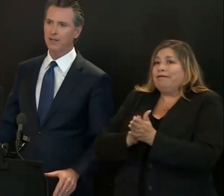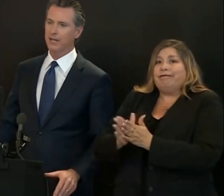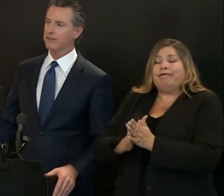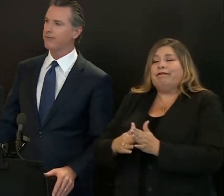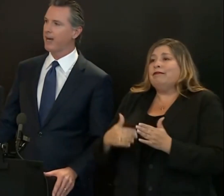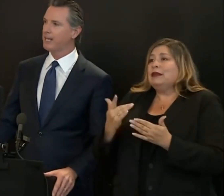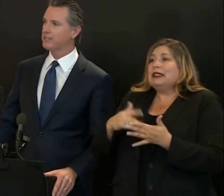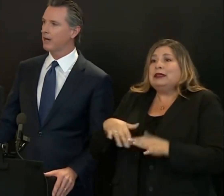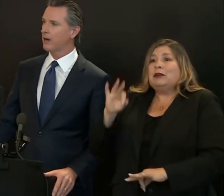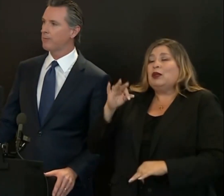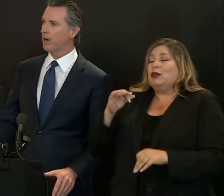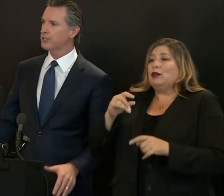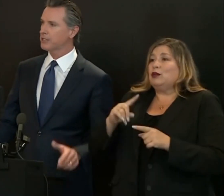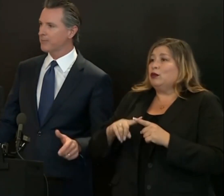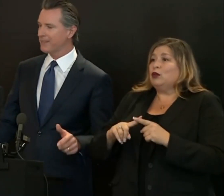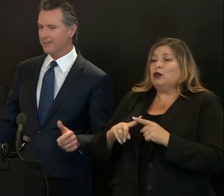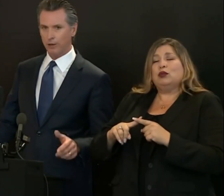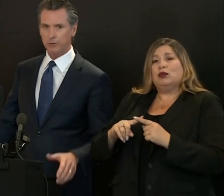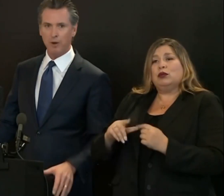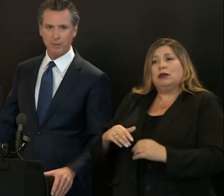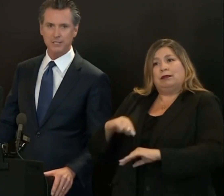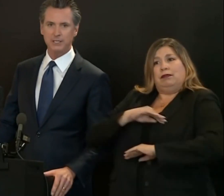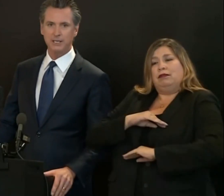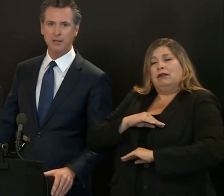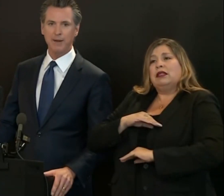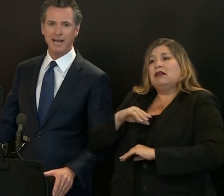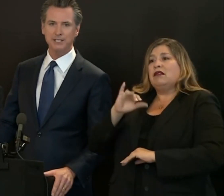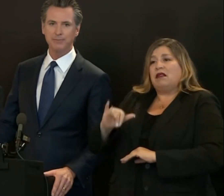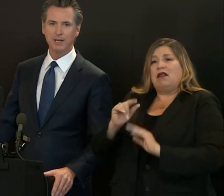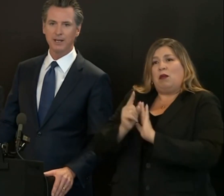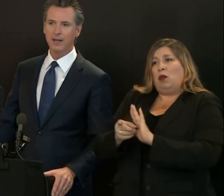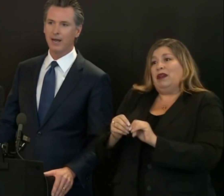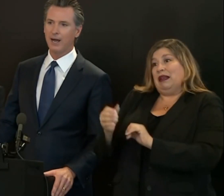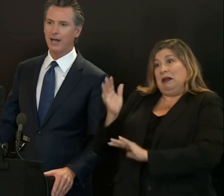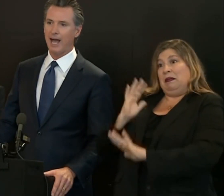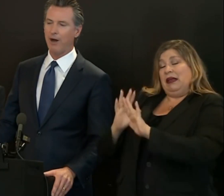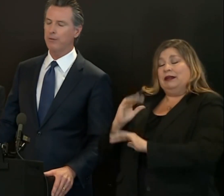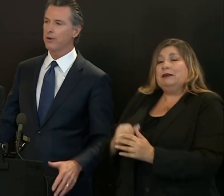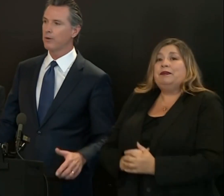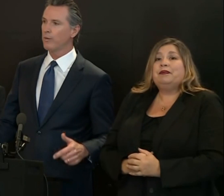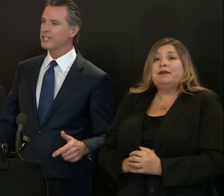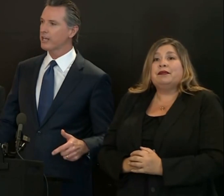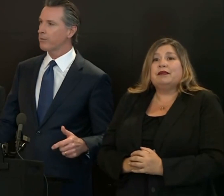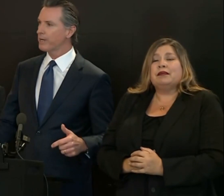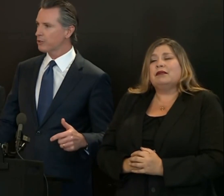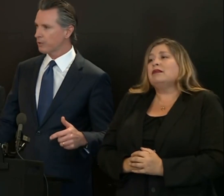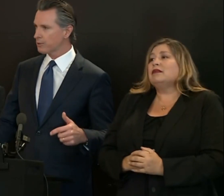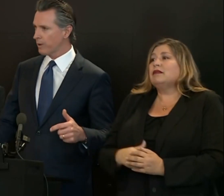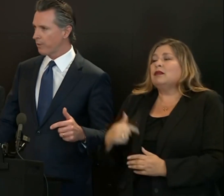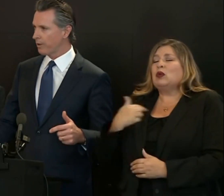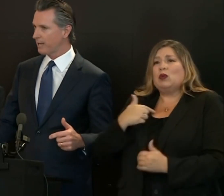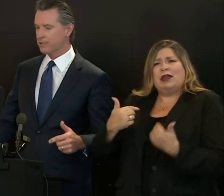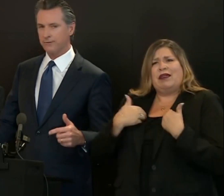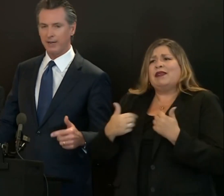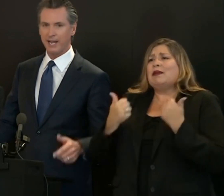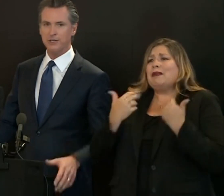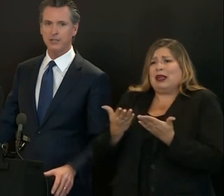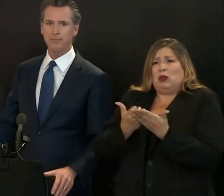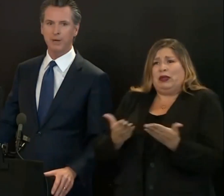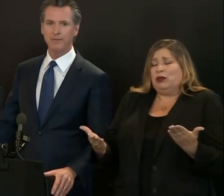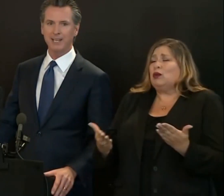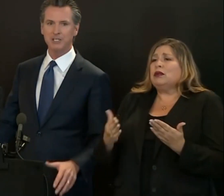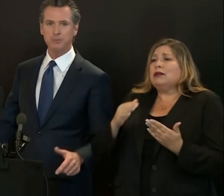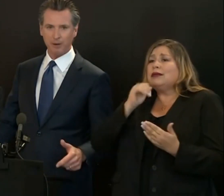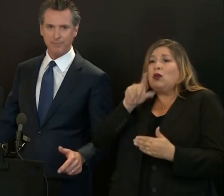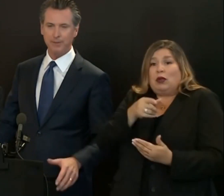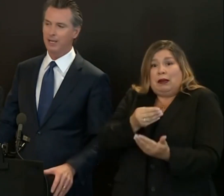spirit that defined our march to meet those moments in the past, how richly resourced we were, not just